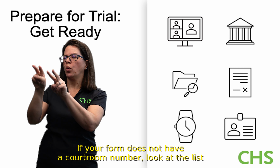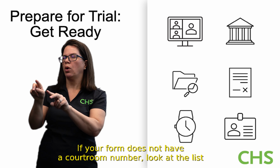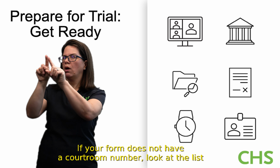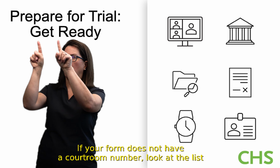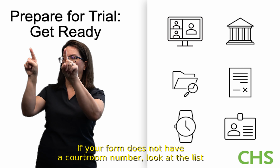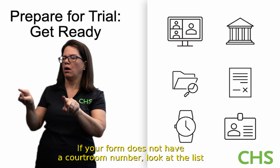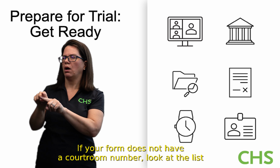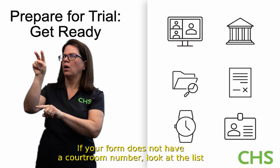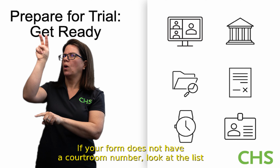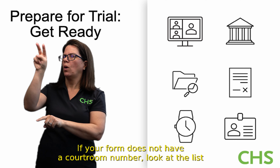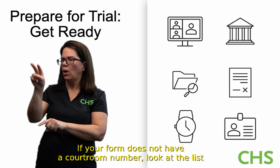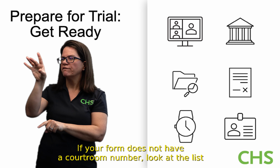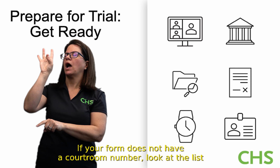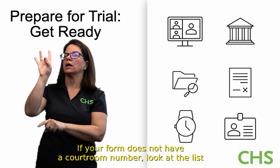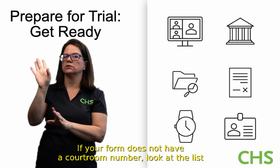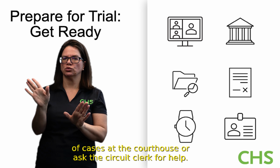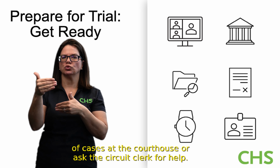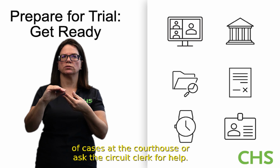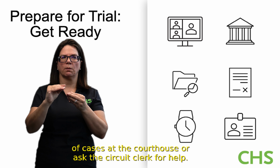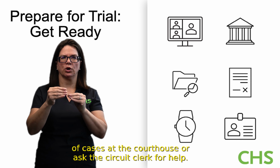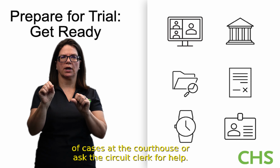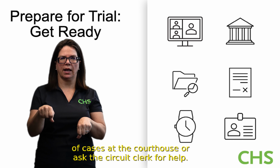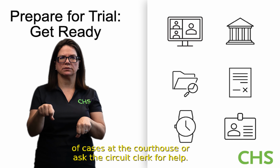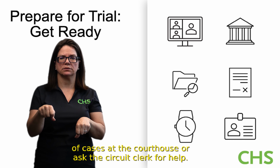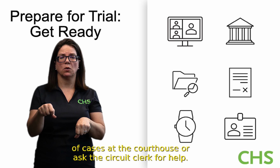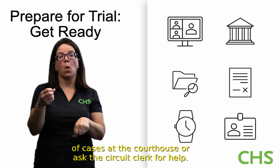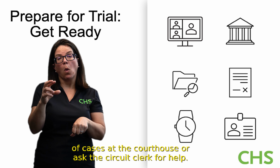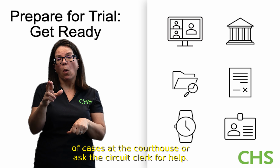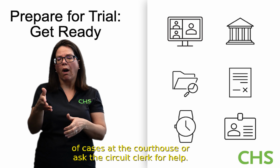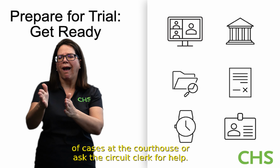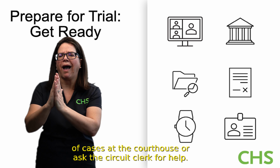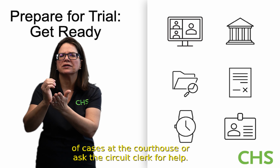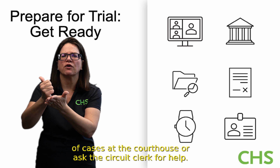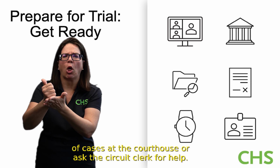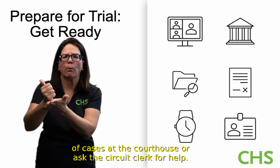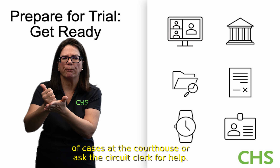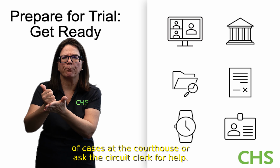number, look at the list of cases at the courthouse or ask the circuit clerk for help.